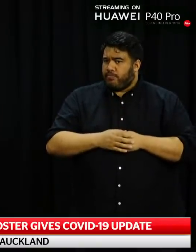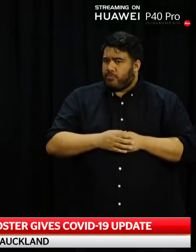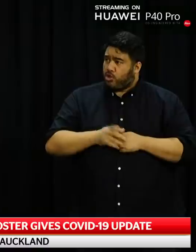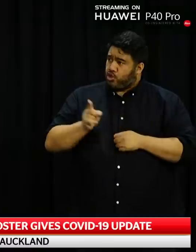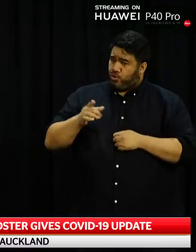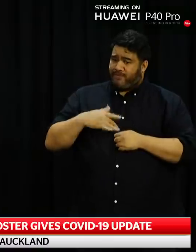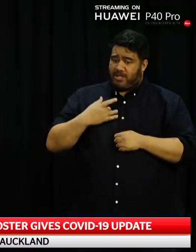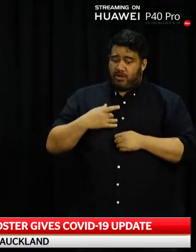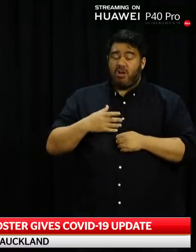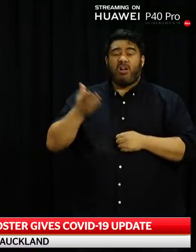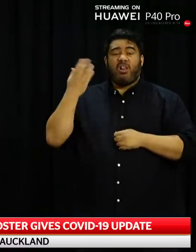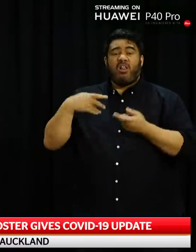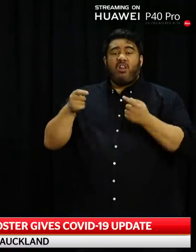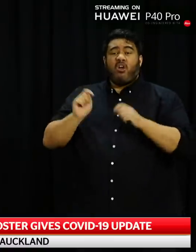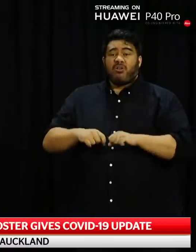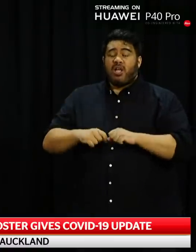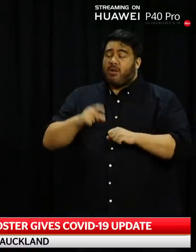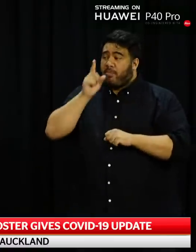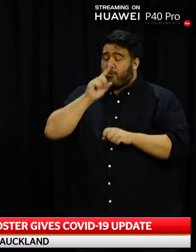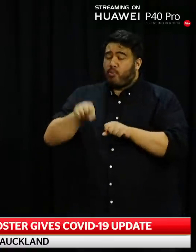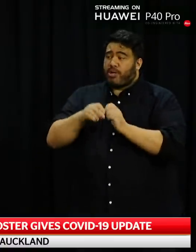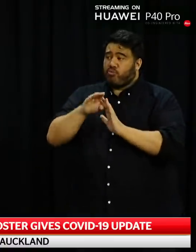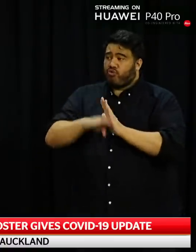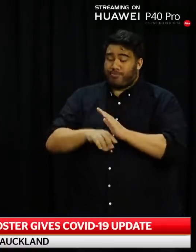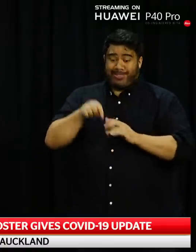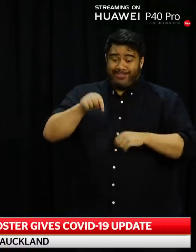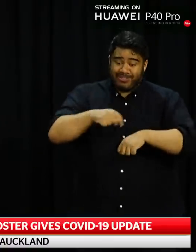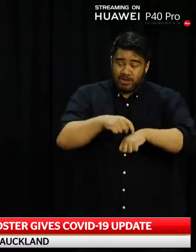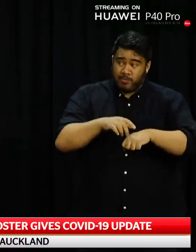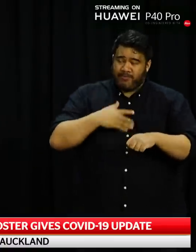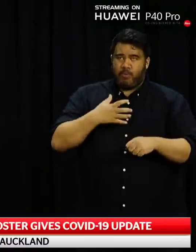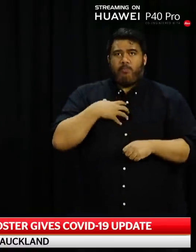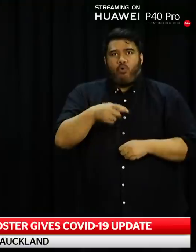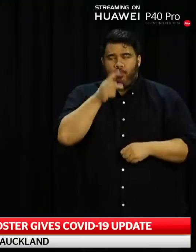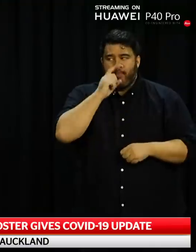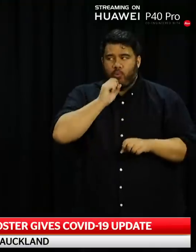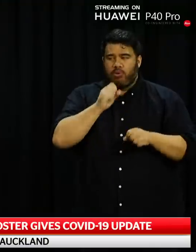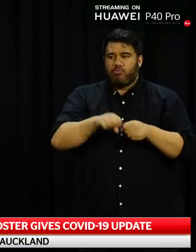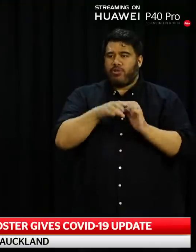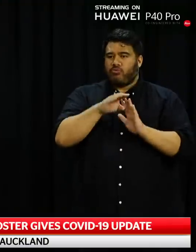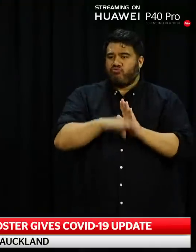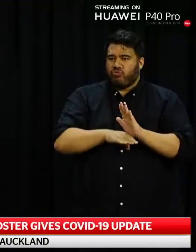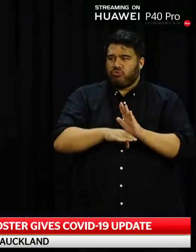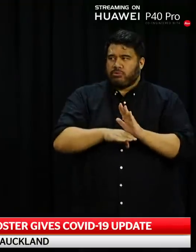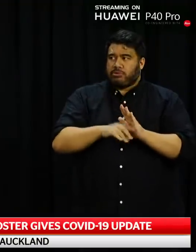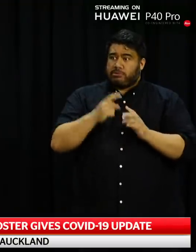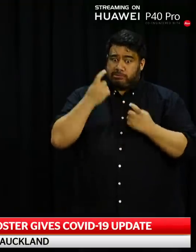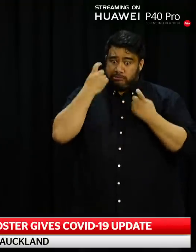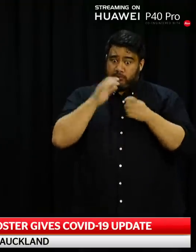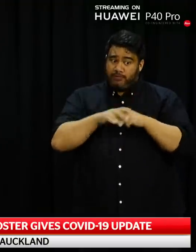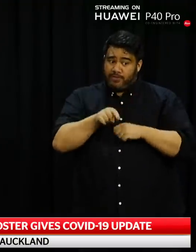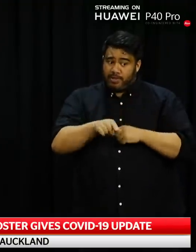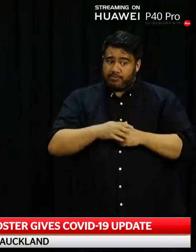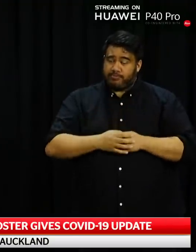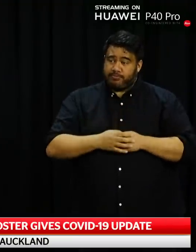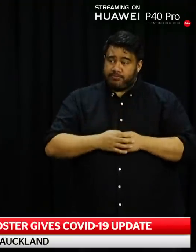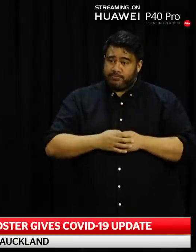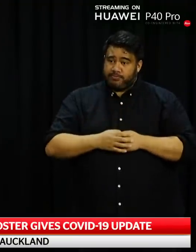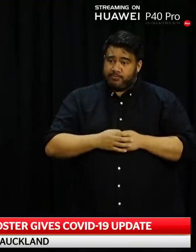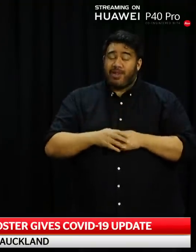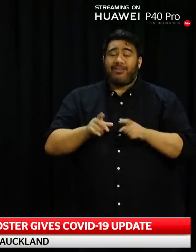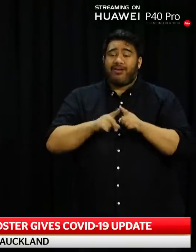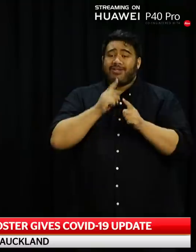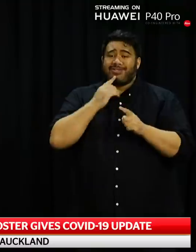breach rules or regulation or less social cohesion this time round after we've gone through this once before? As I said before, I think